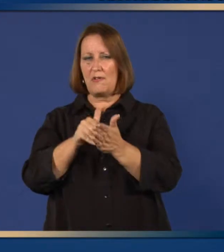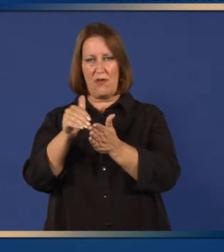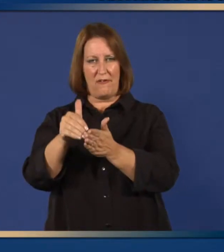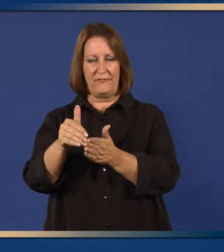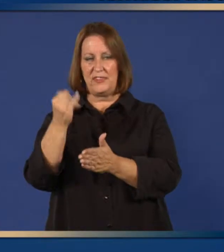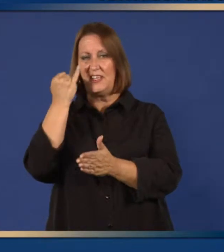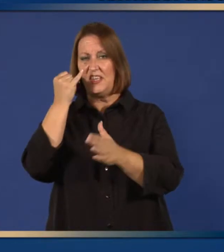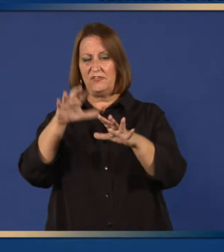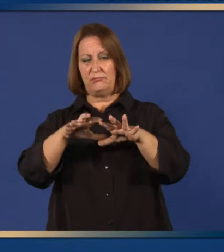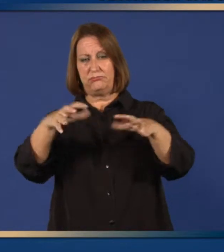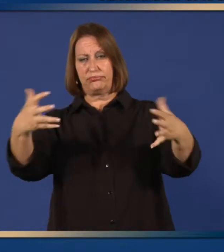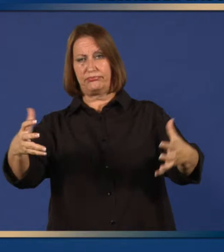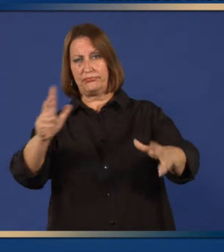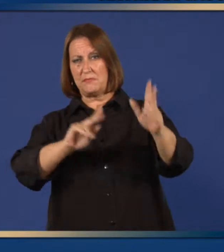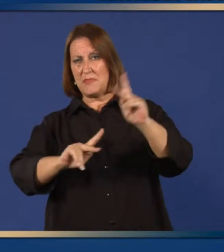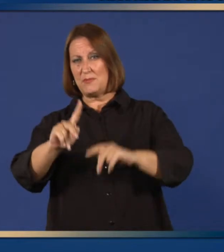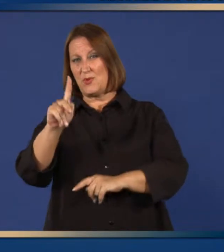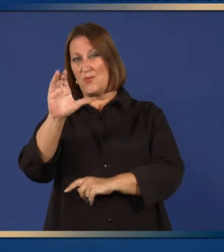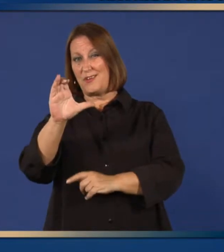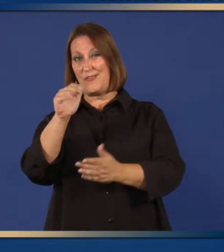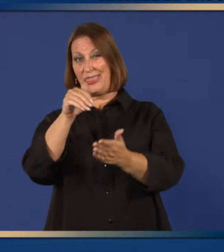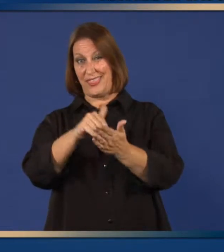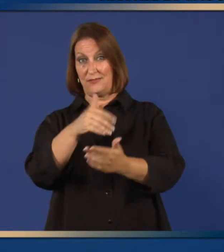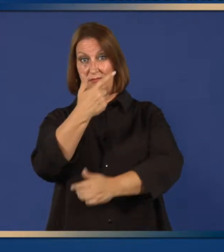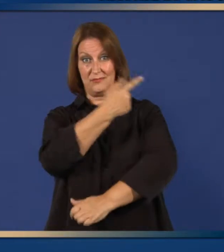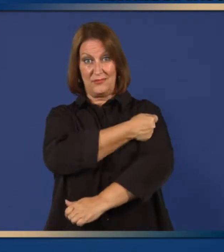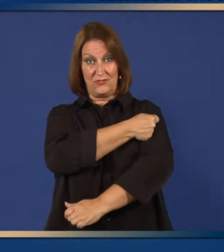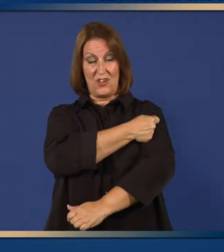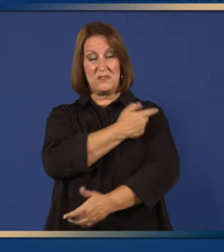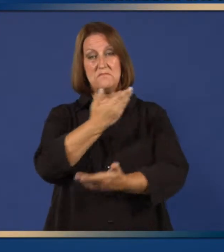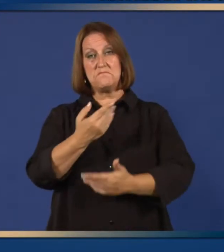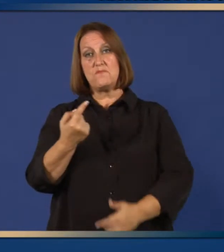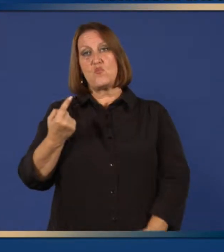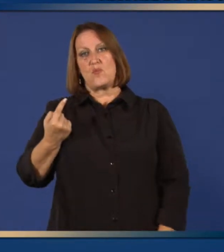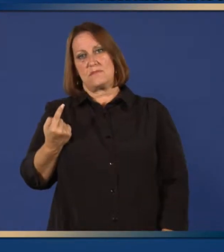Less than once in 100,000 doses.